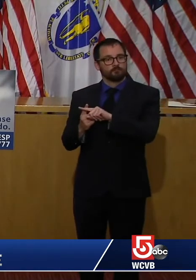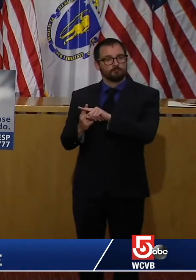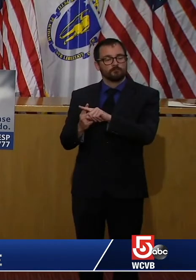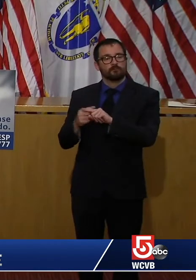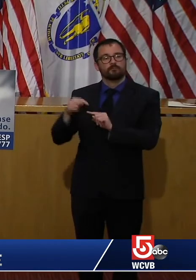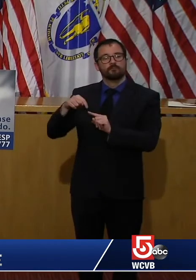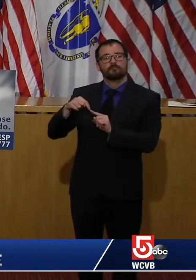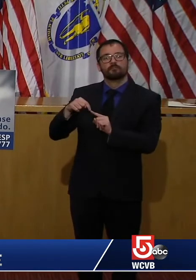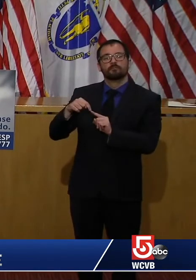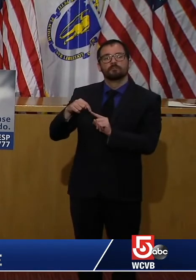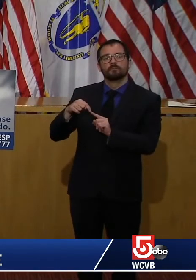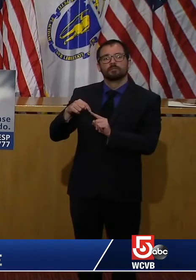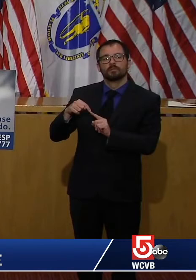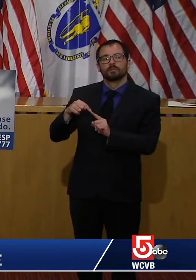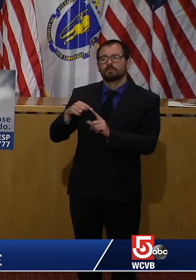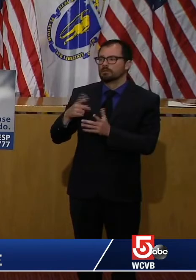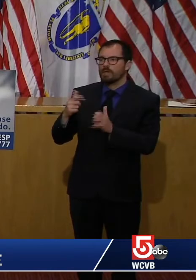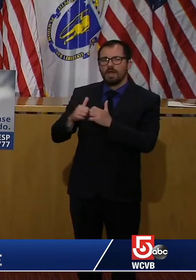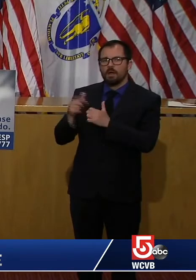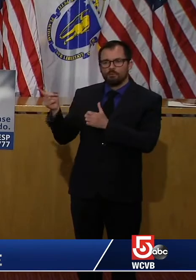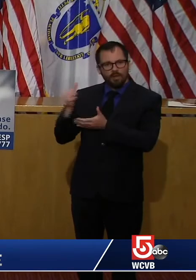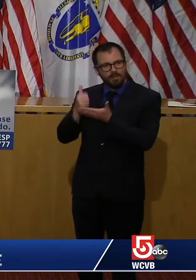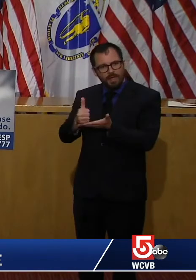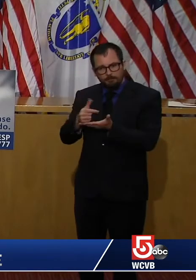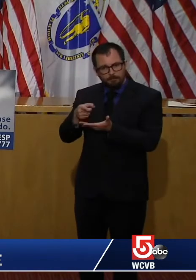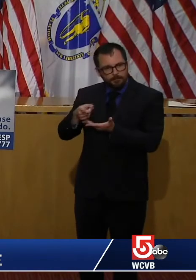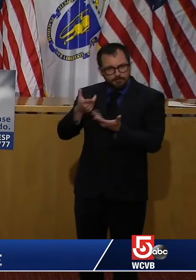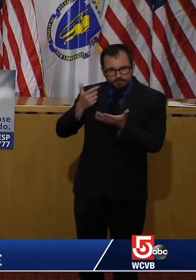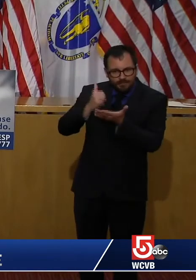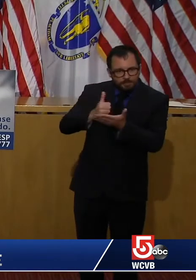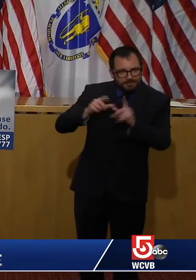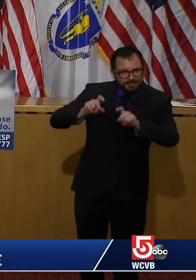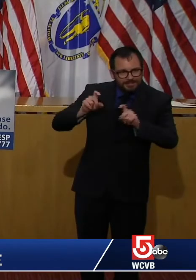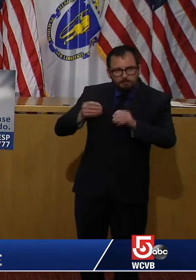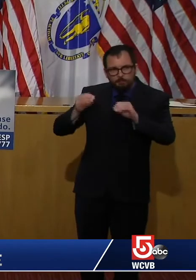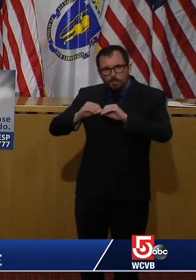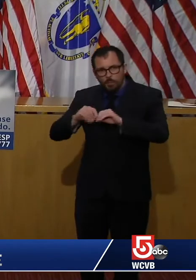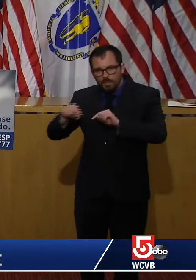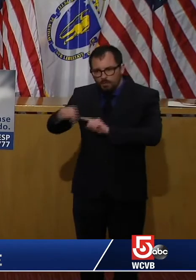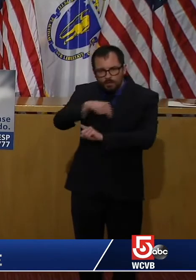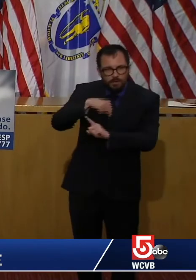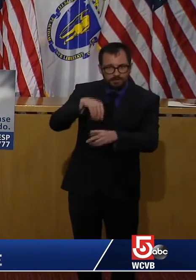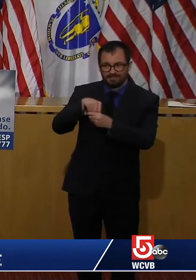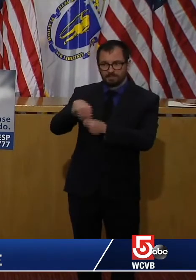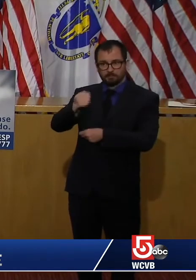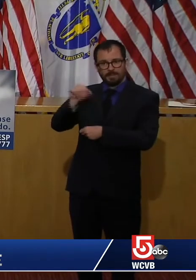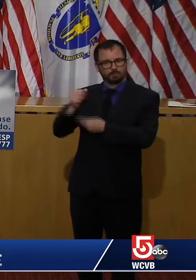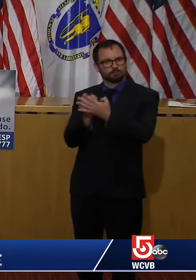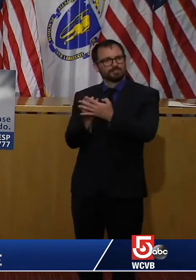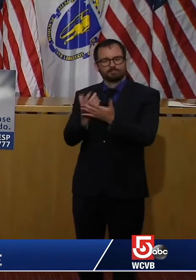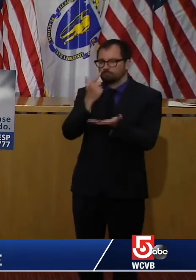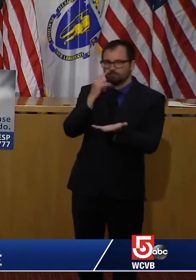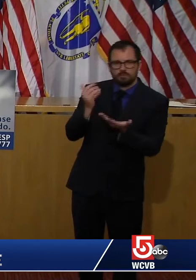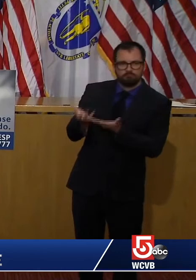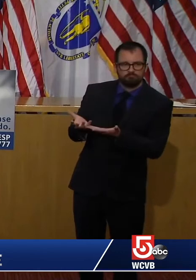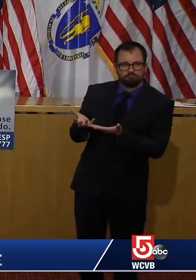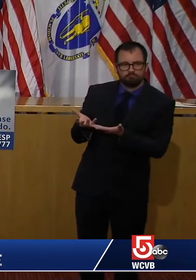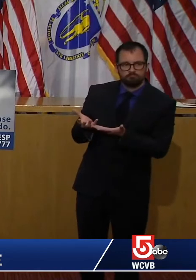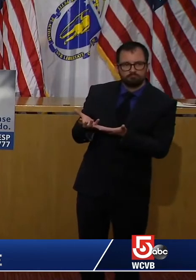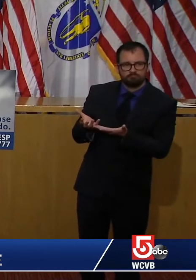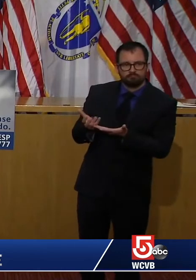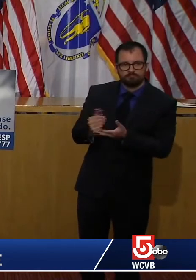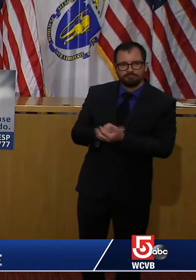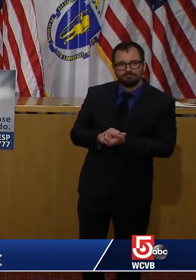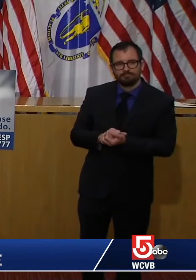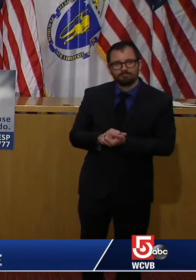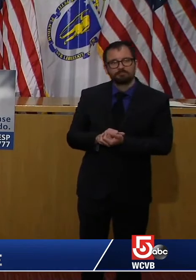is for jails and prisons in Massachusetts and... Yeah, we're working our way through the prison system. In the end, we're going to